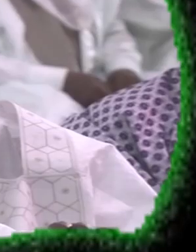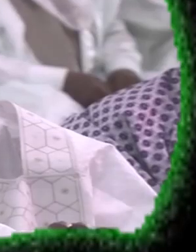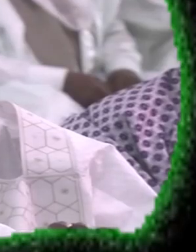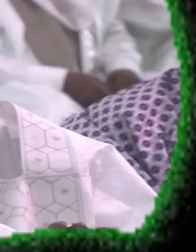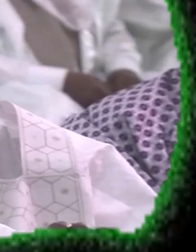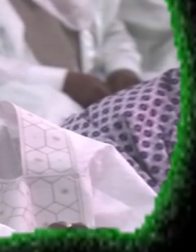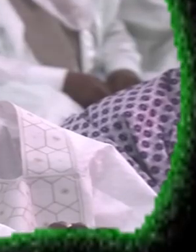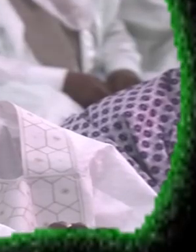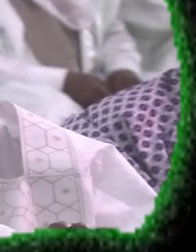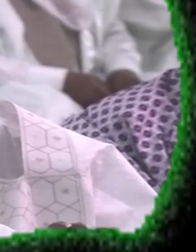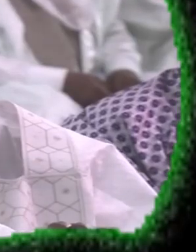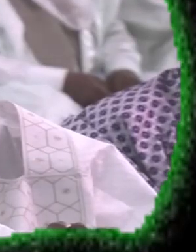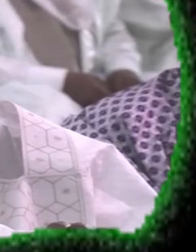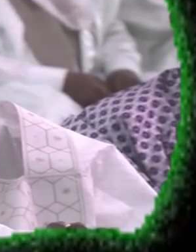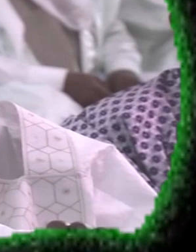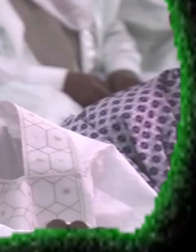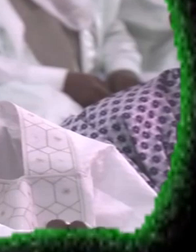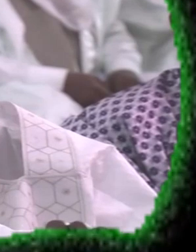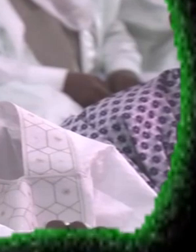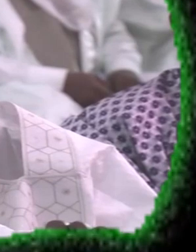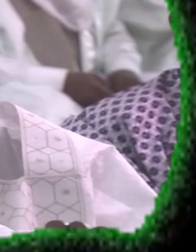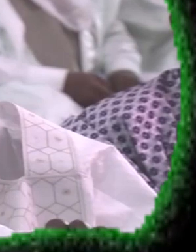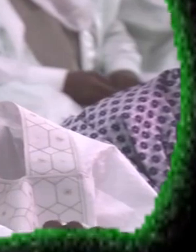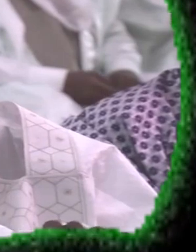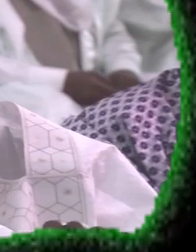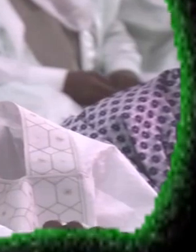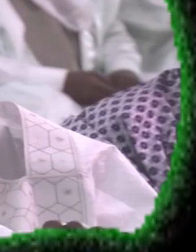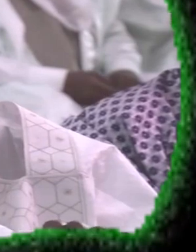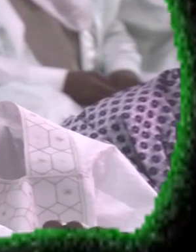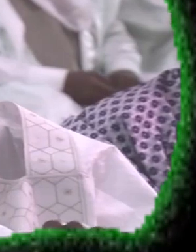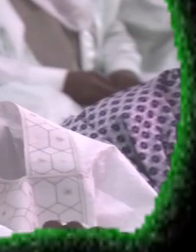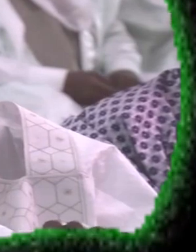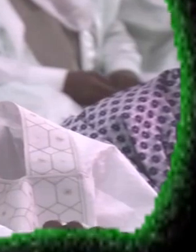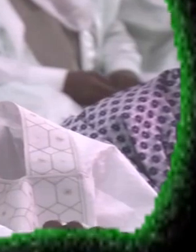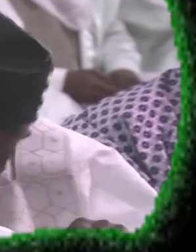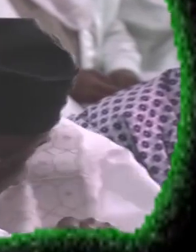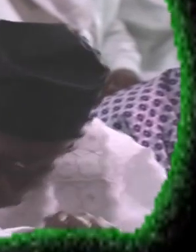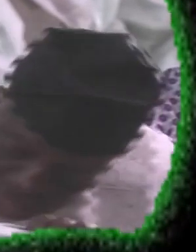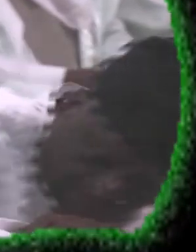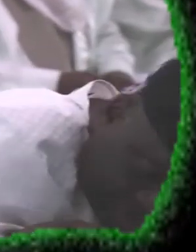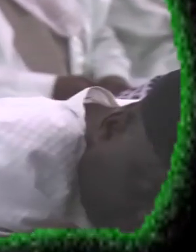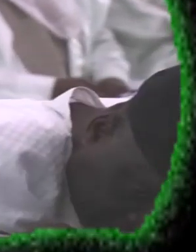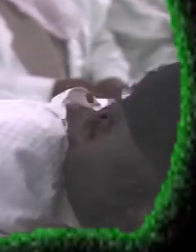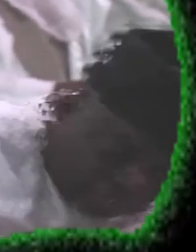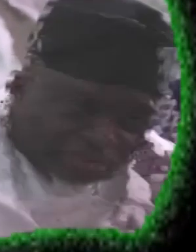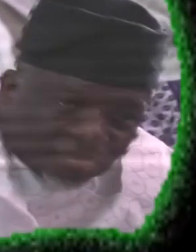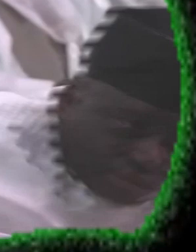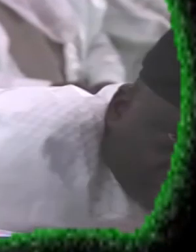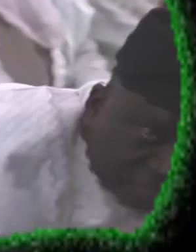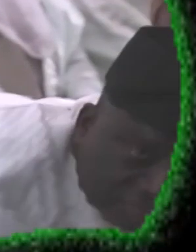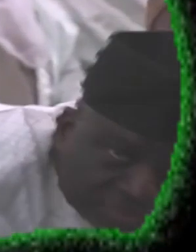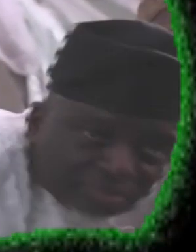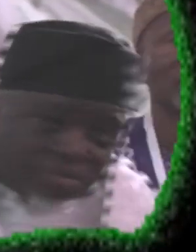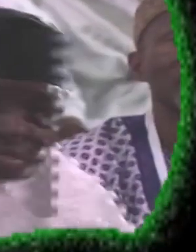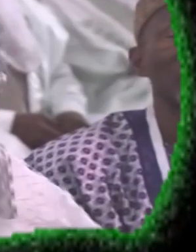he brought to the national corpus 7.8 billion naira as revenue. This is a